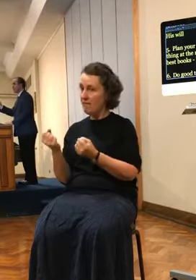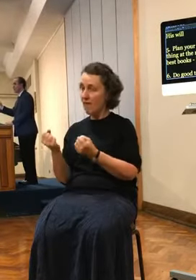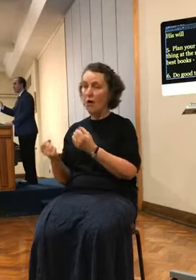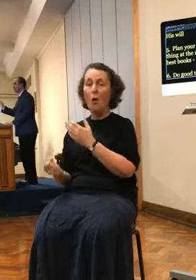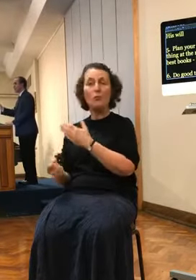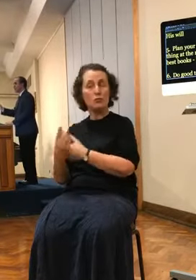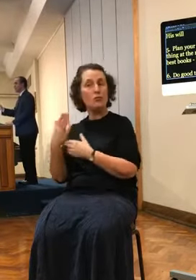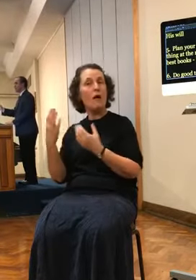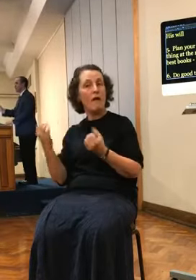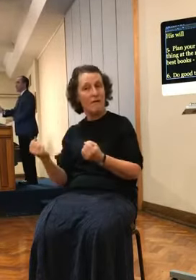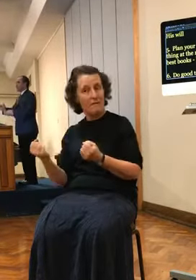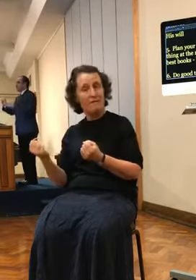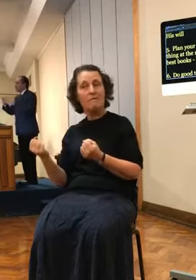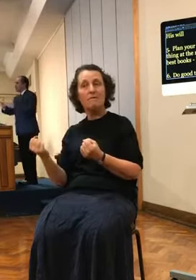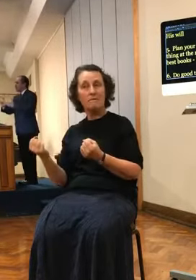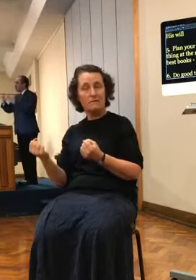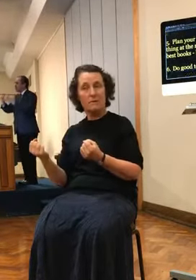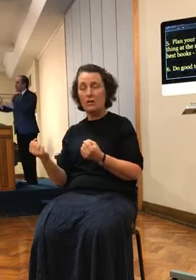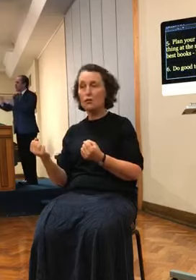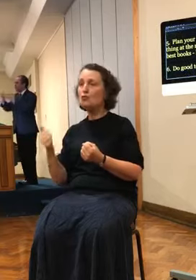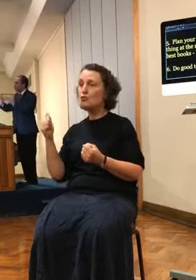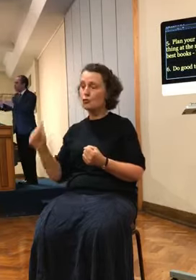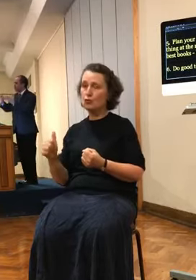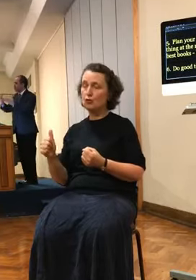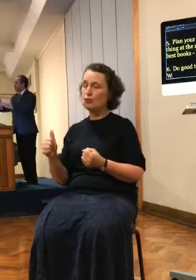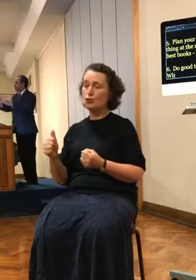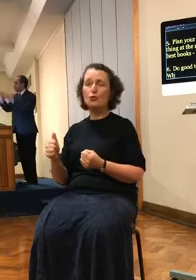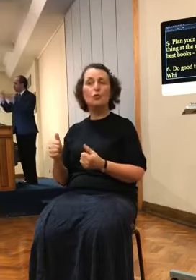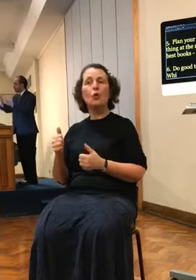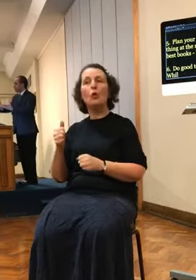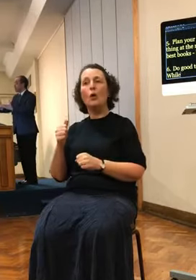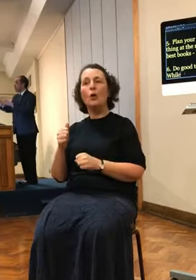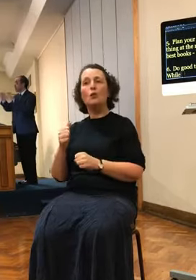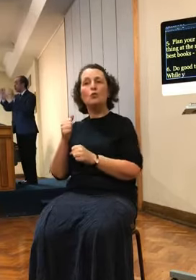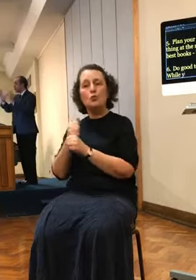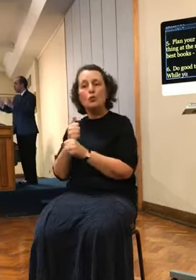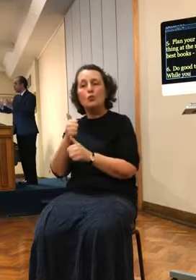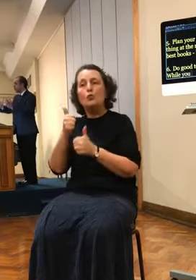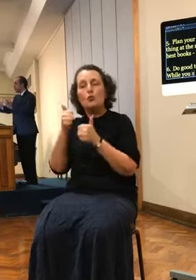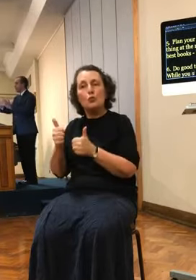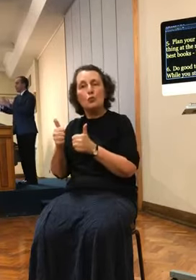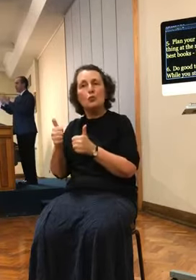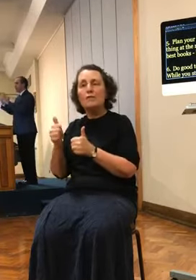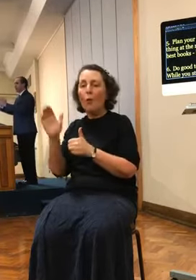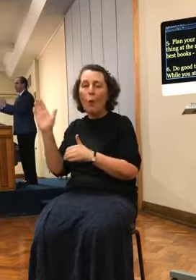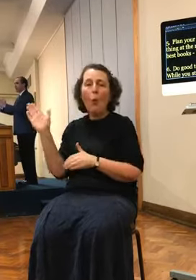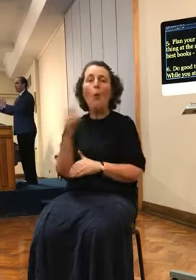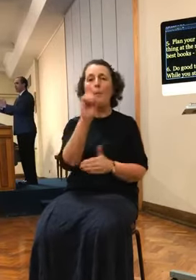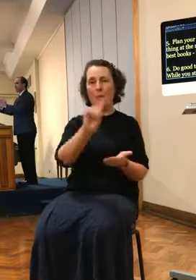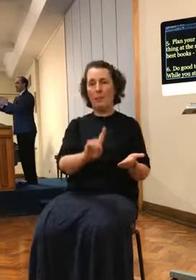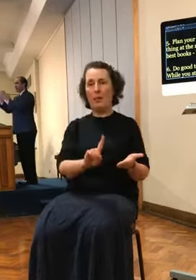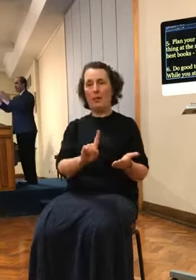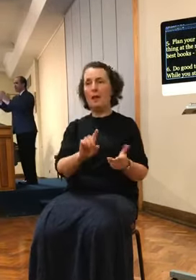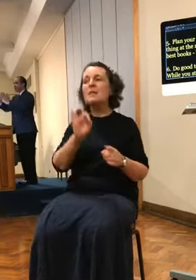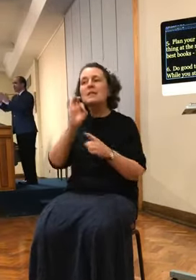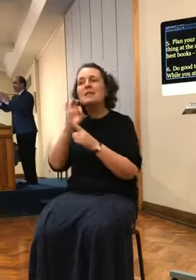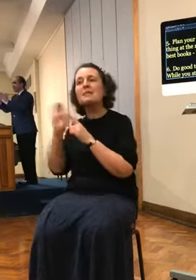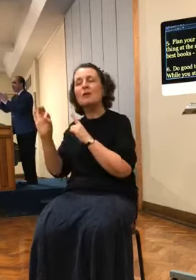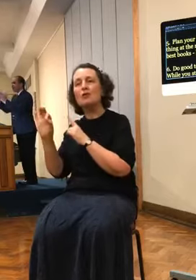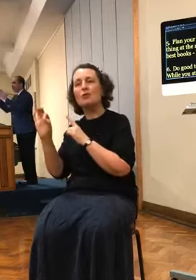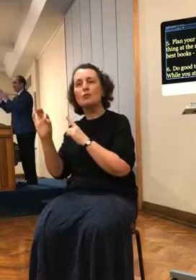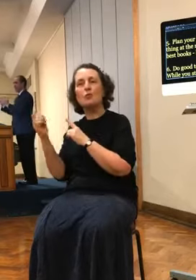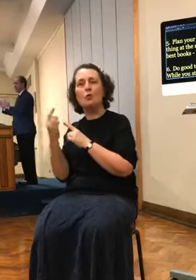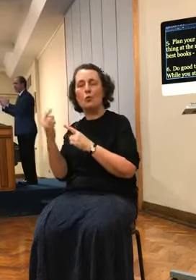While you still have time, do good to other people, especially to all men, but especially those of